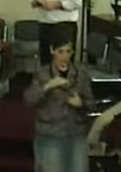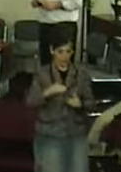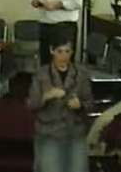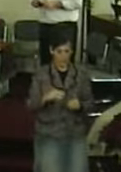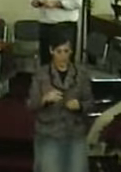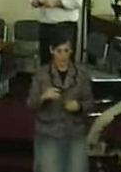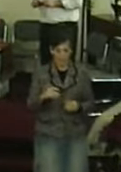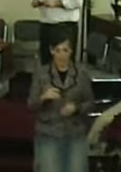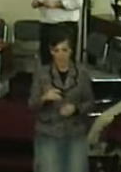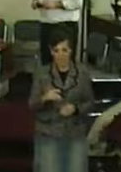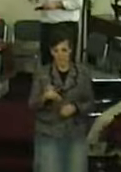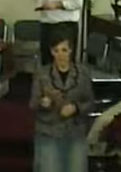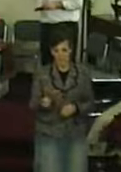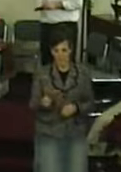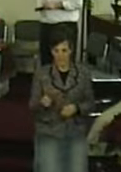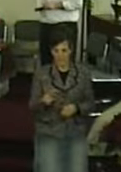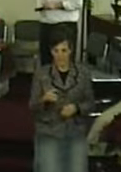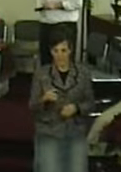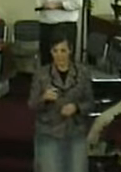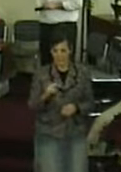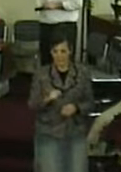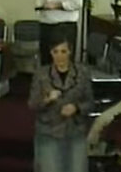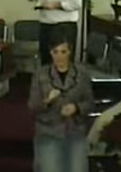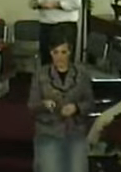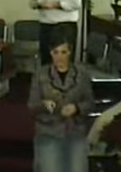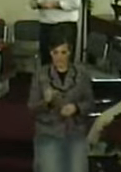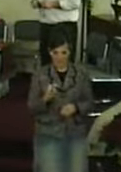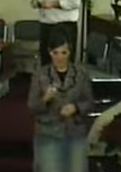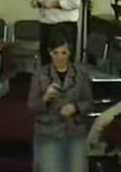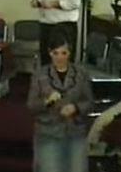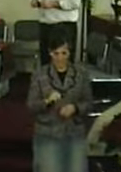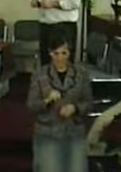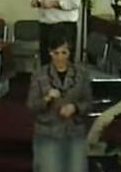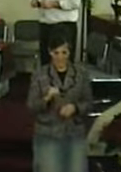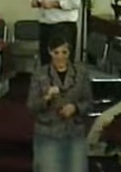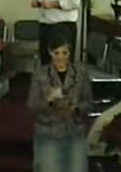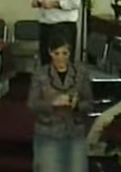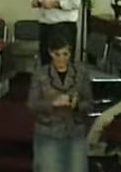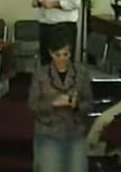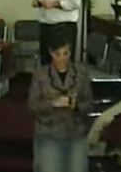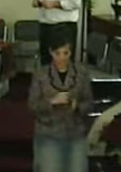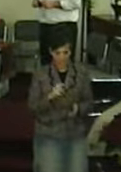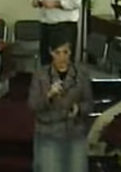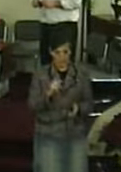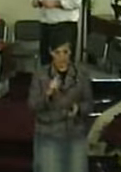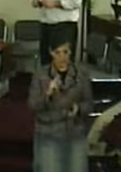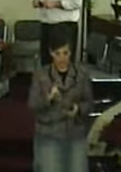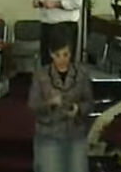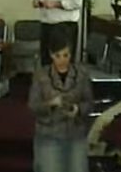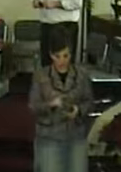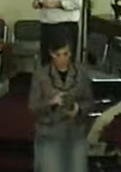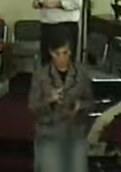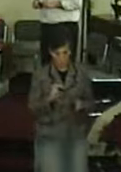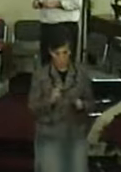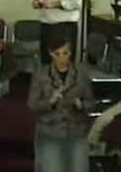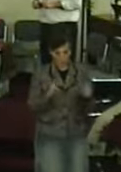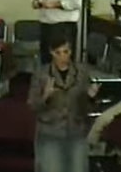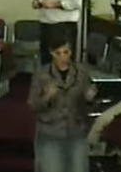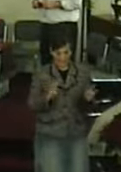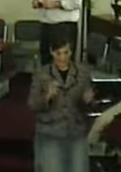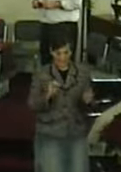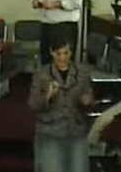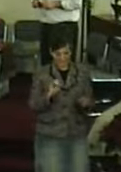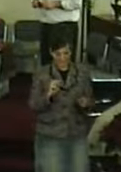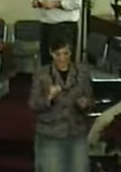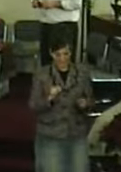going to compete for whoever can lose the most weight, and we're going to have sponsors. We're going to need people in the church to sponsor to donate money